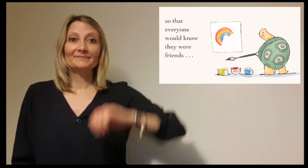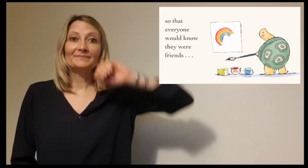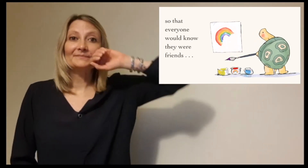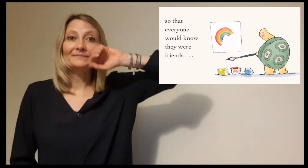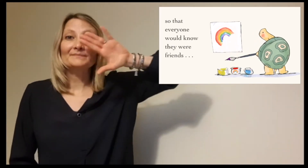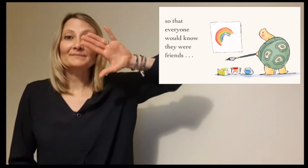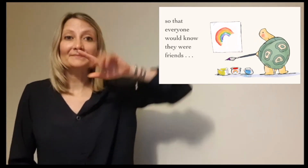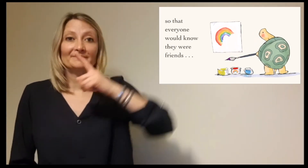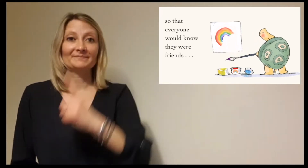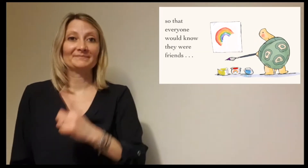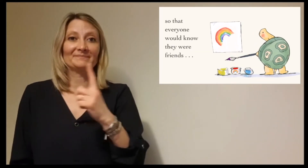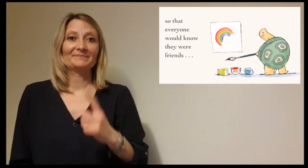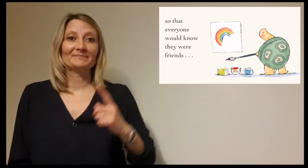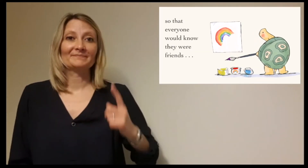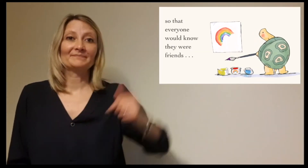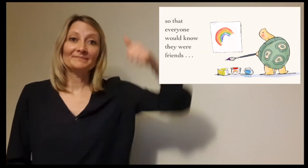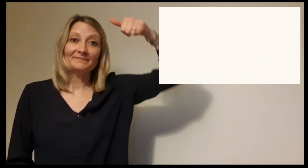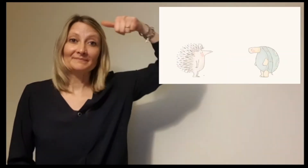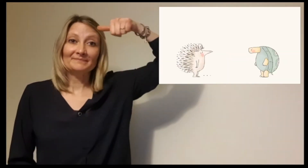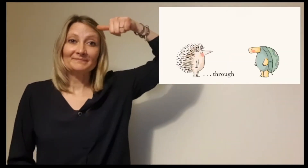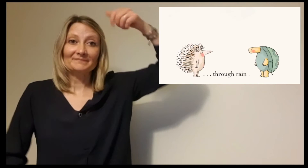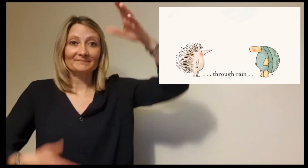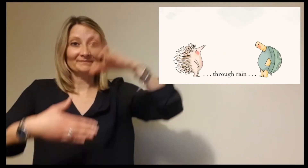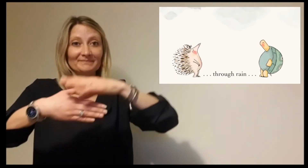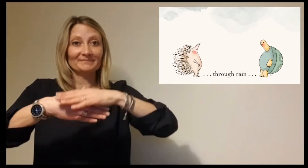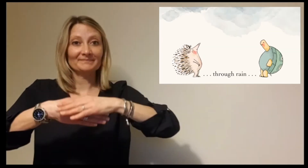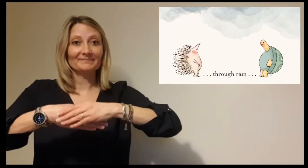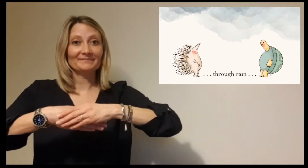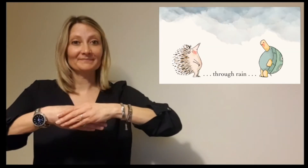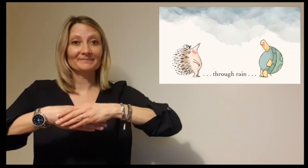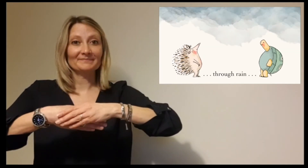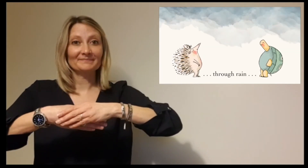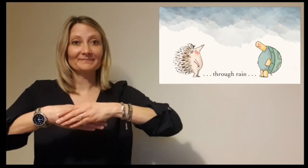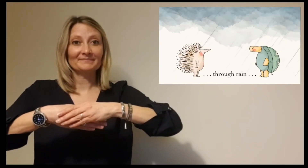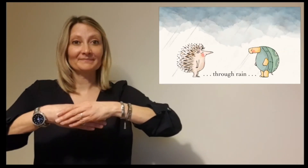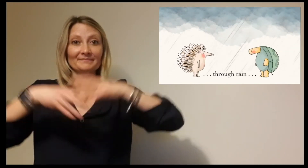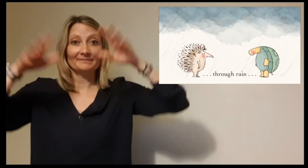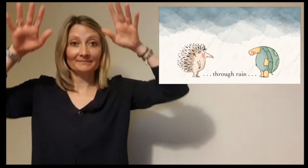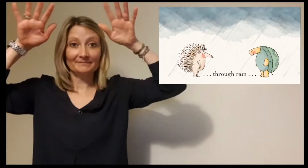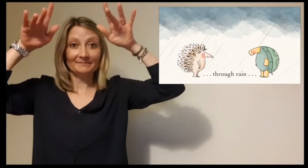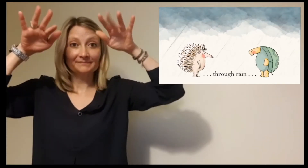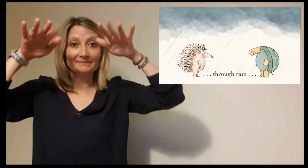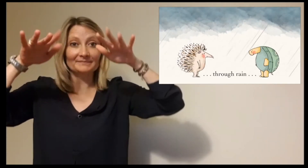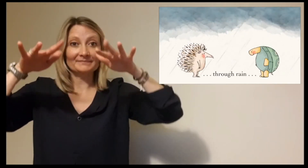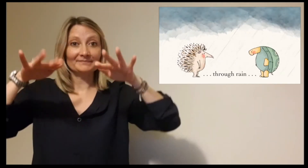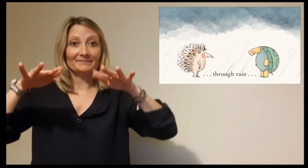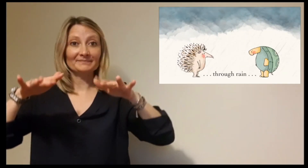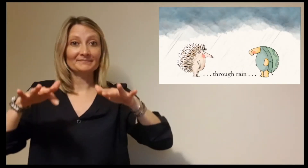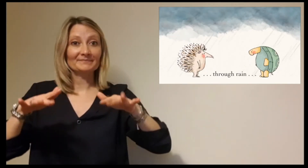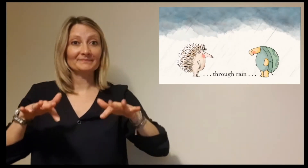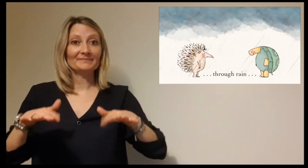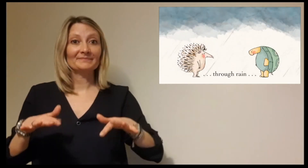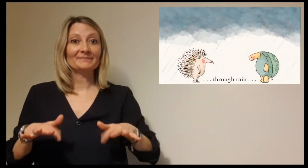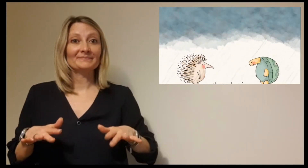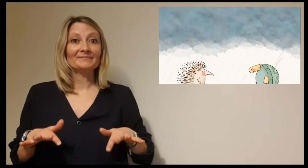so that everyone would know they were friends. Through rain